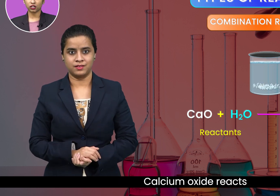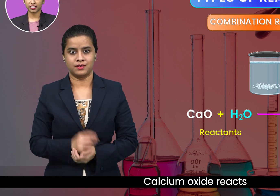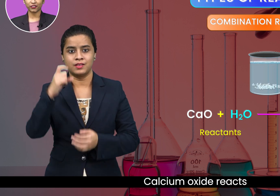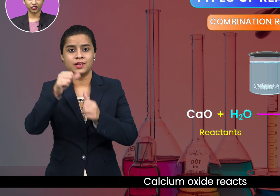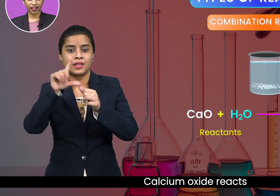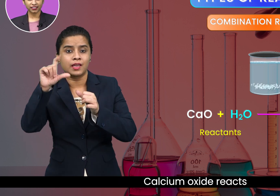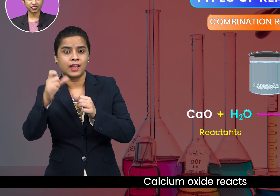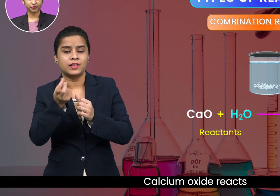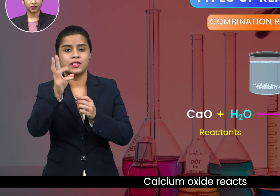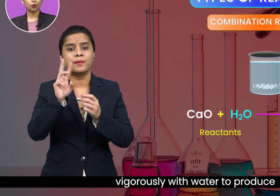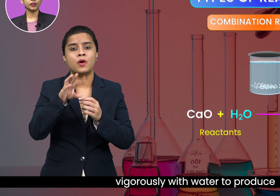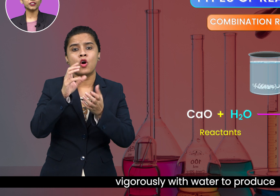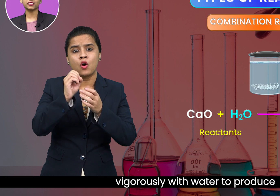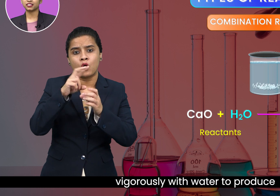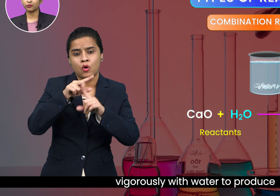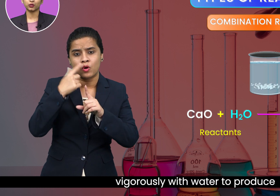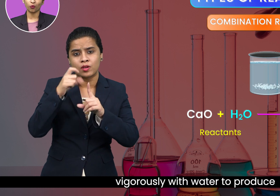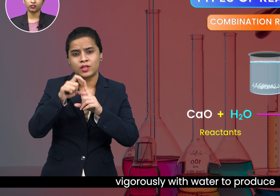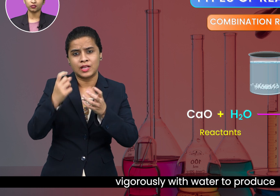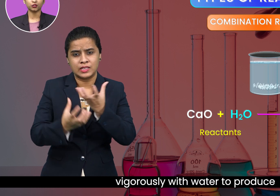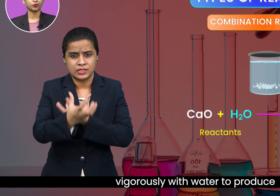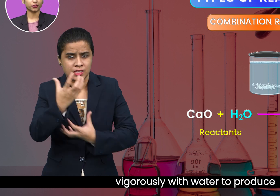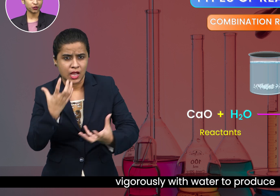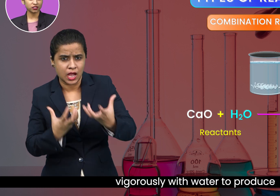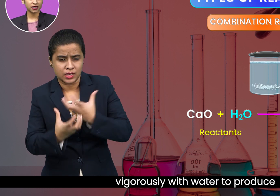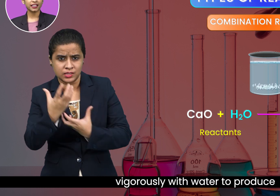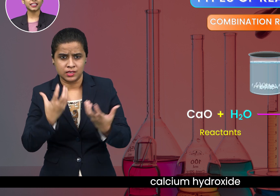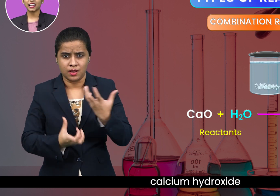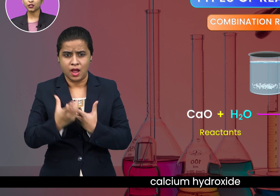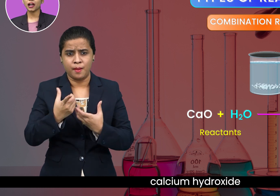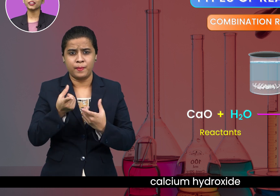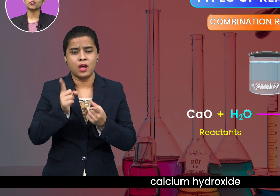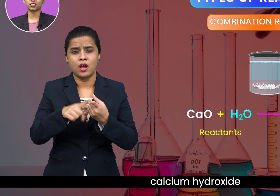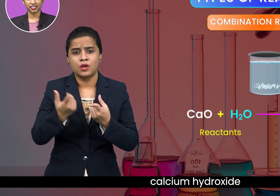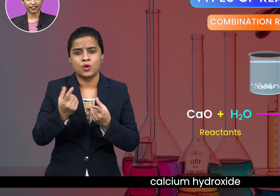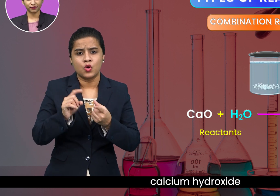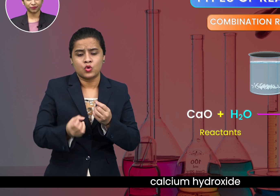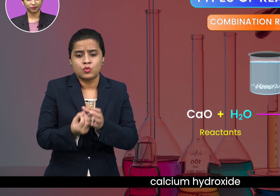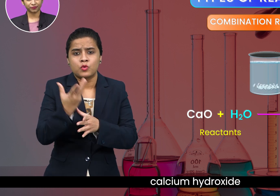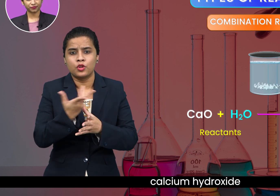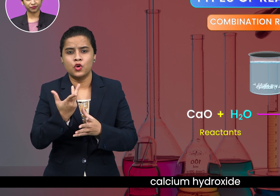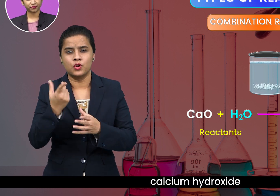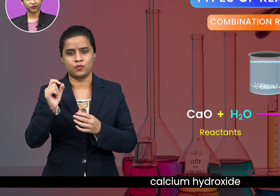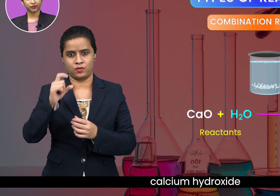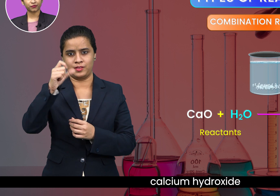Calcium oxide reacts vigorously with water to produce calcium hydroxide,